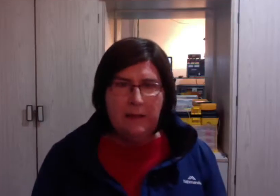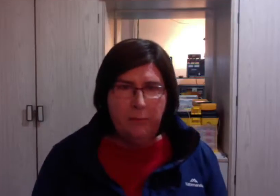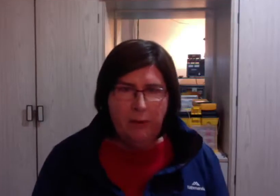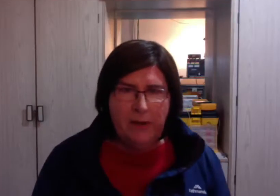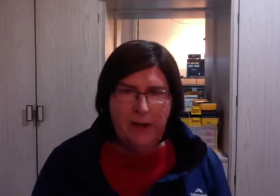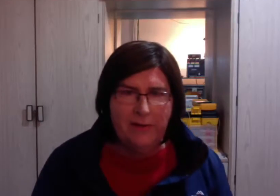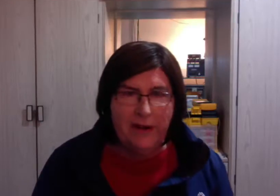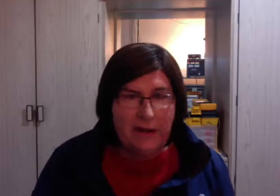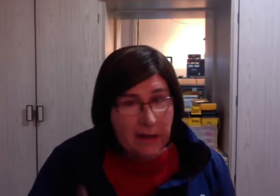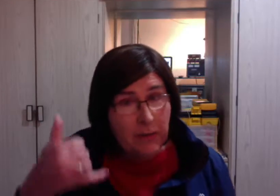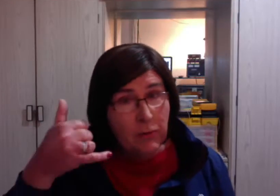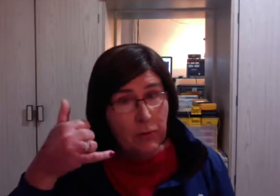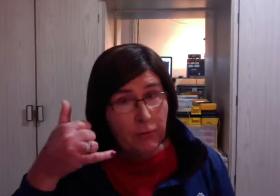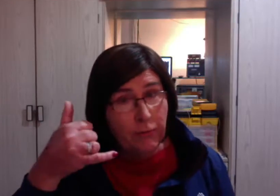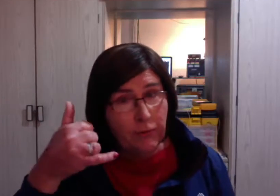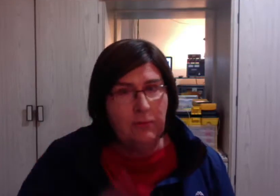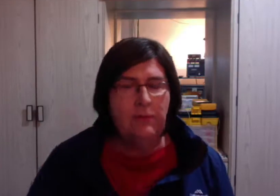I'm probably going to say, yeah, we're awful,